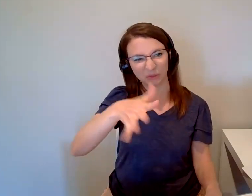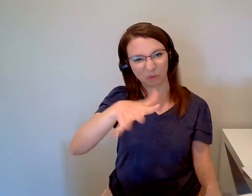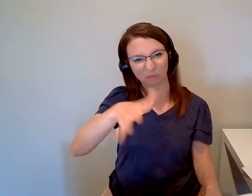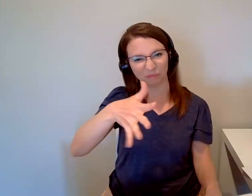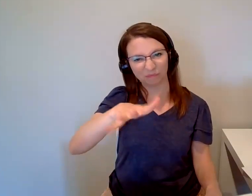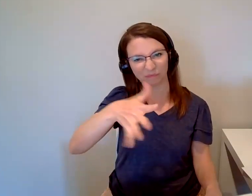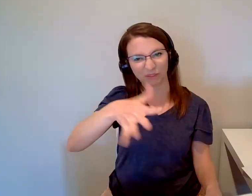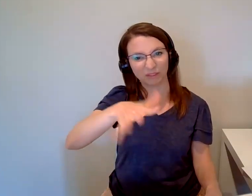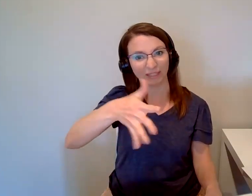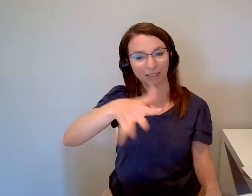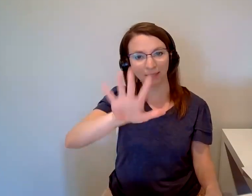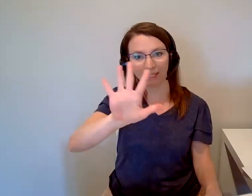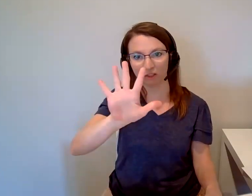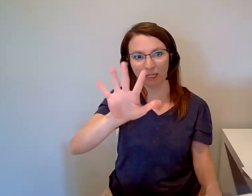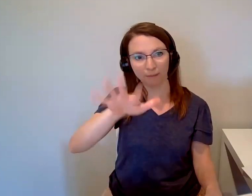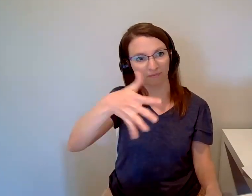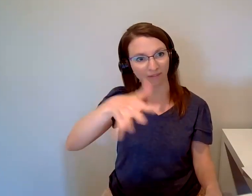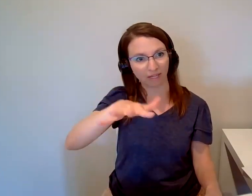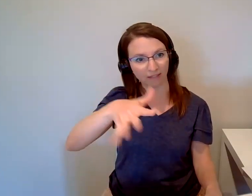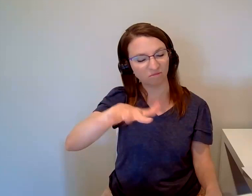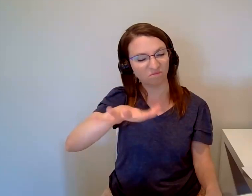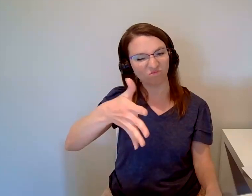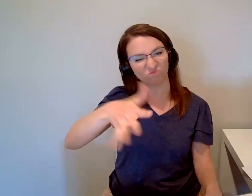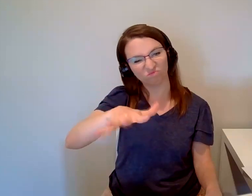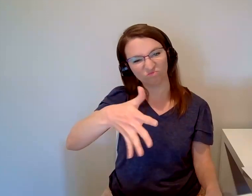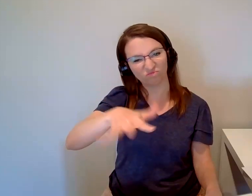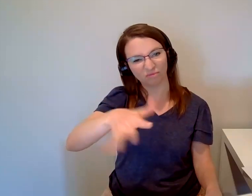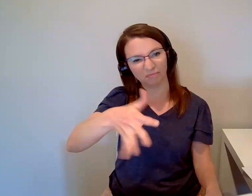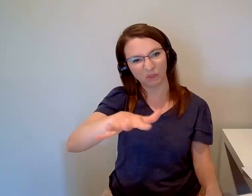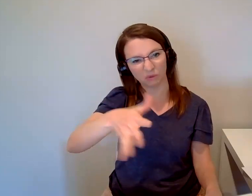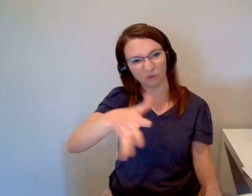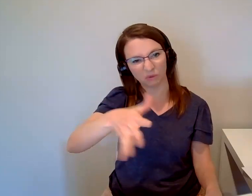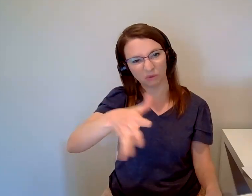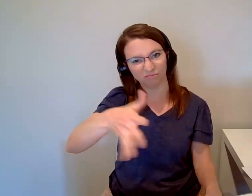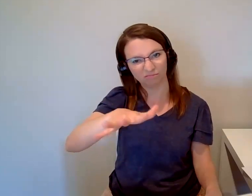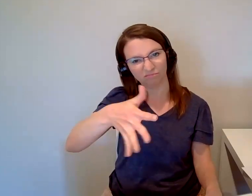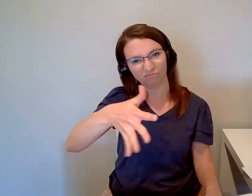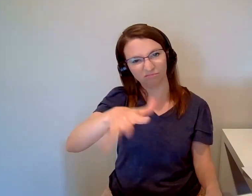So-so. So same handshake, 5. So-so.